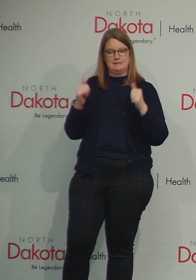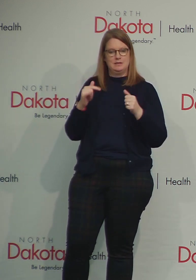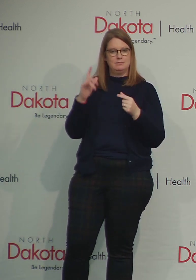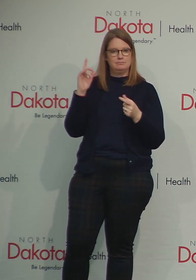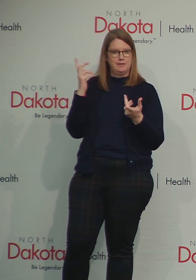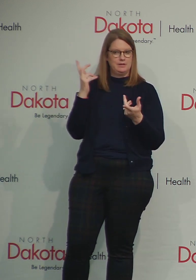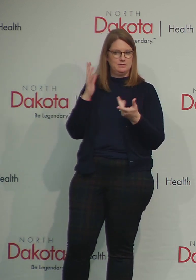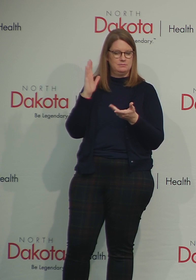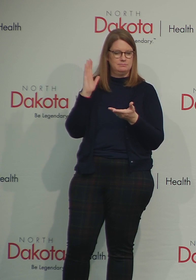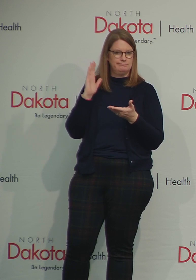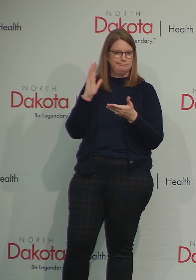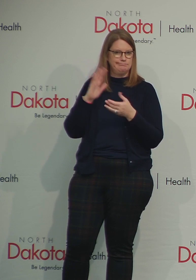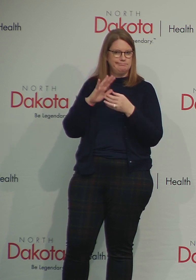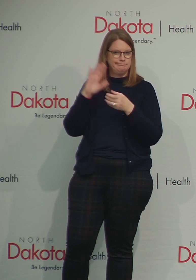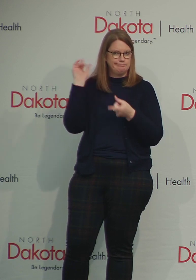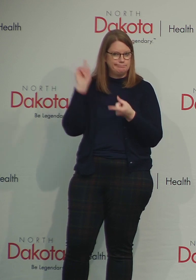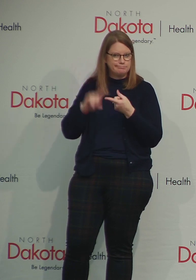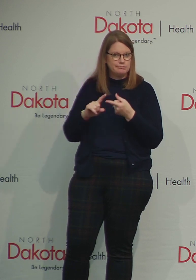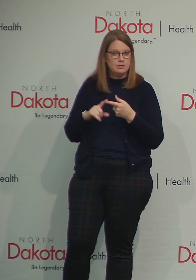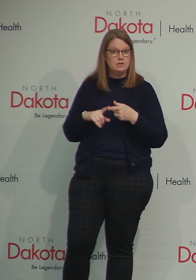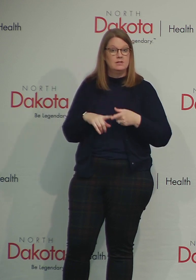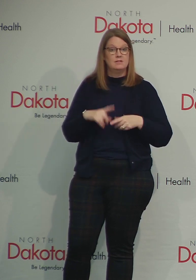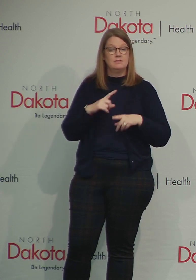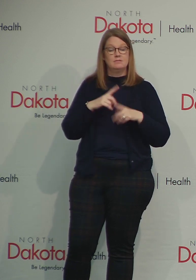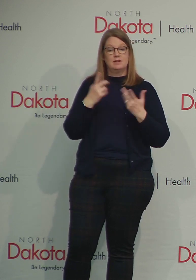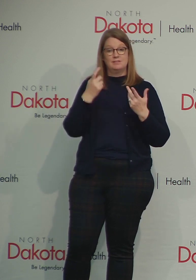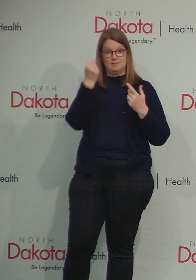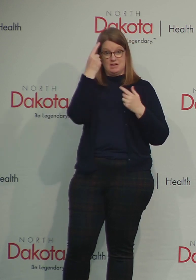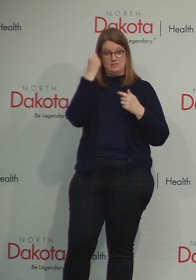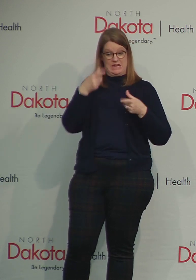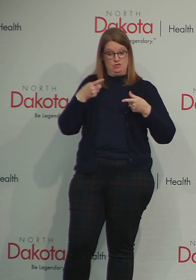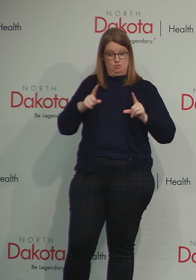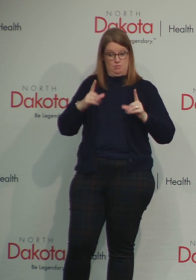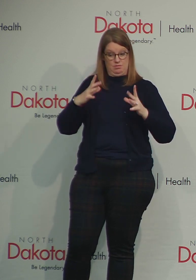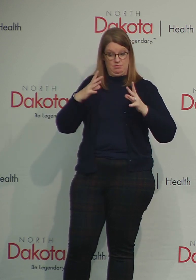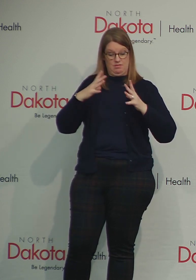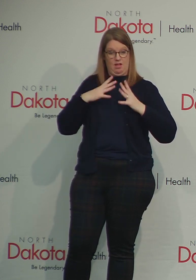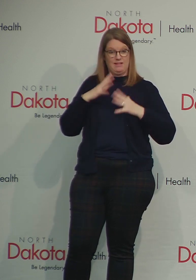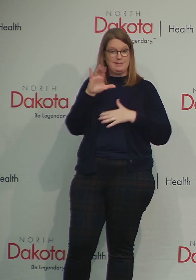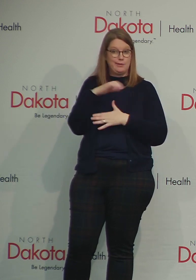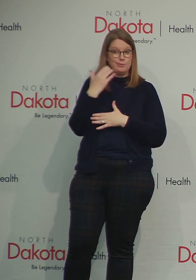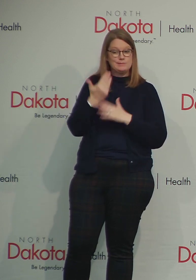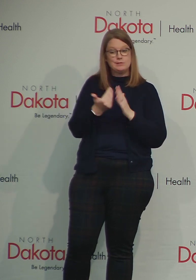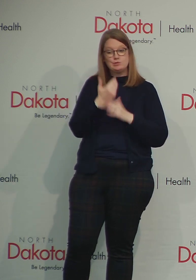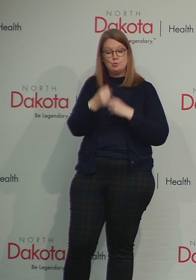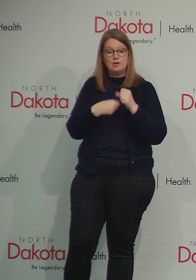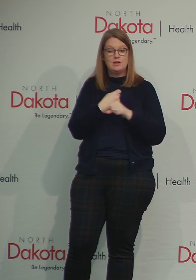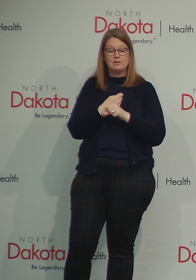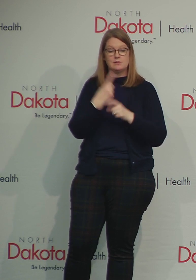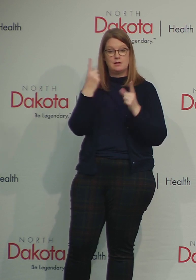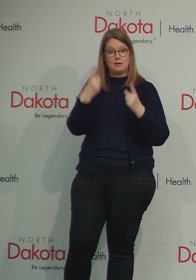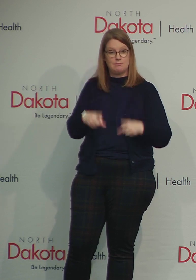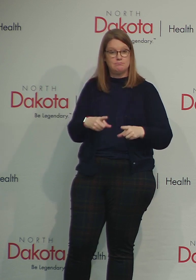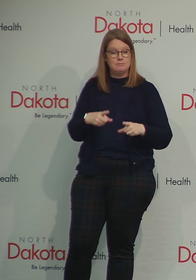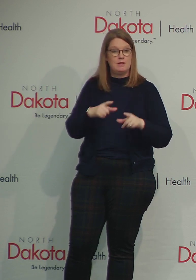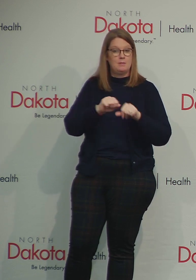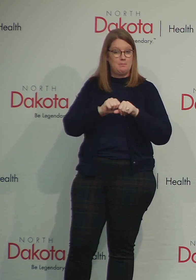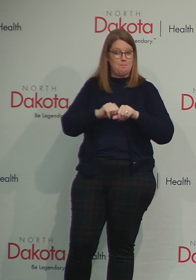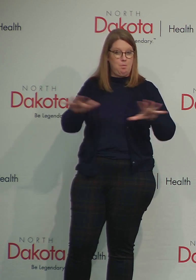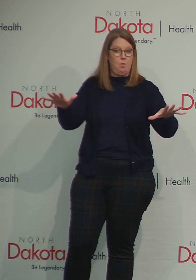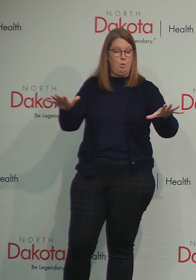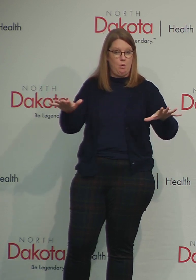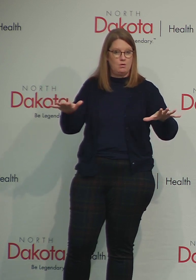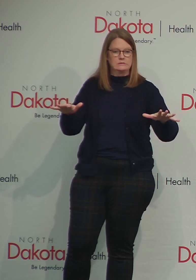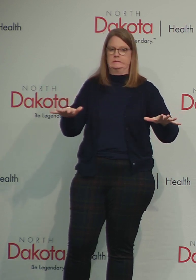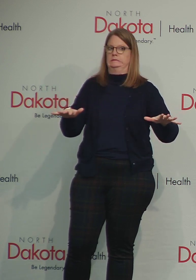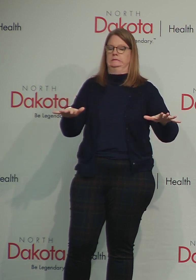we have a big outbreak over the holidays, we see hospitalization surging,